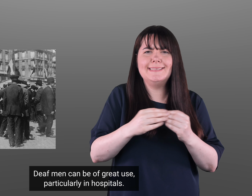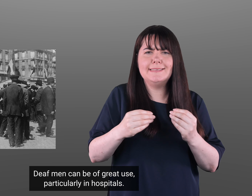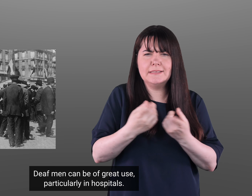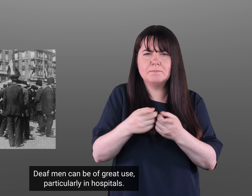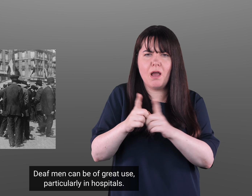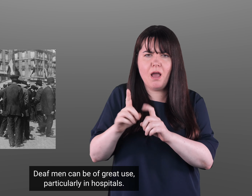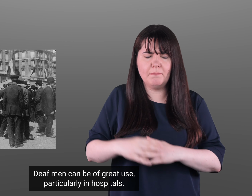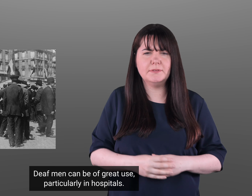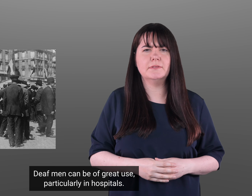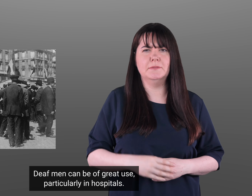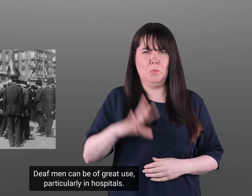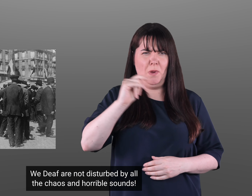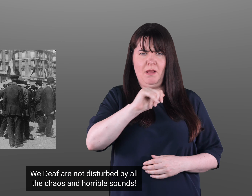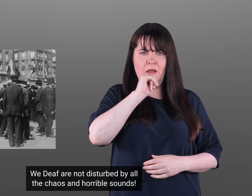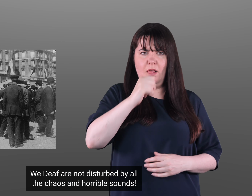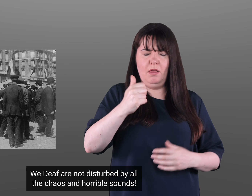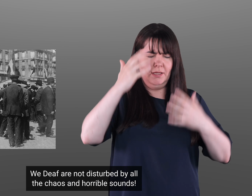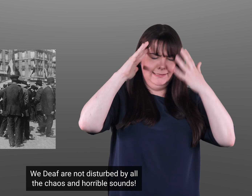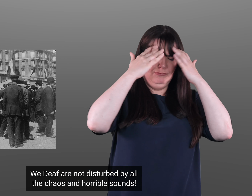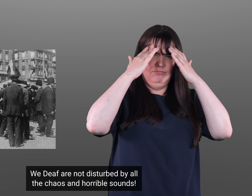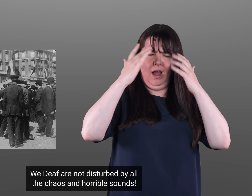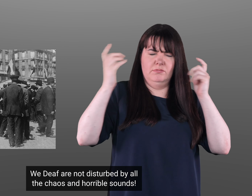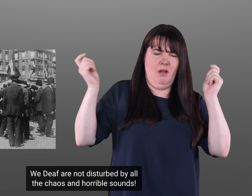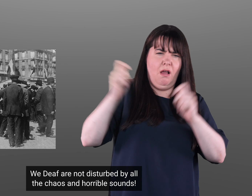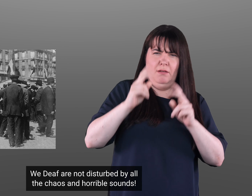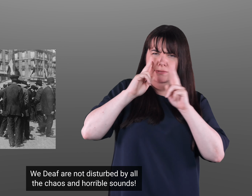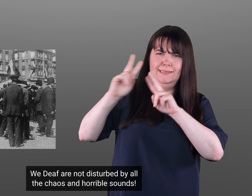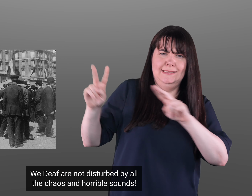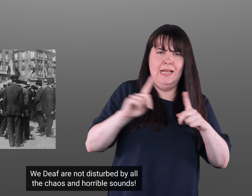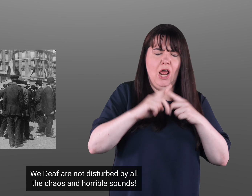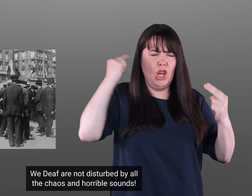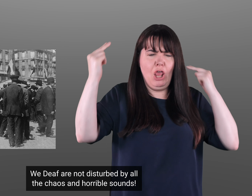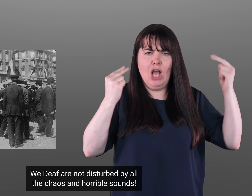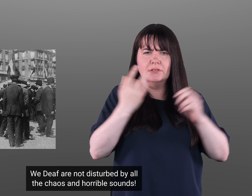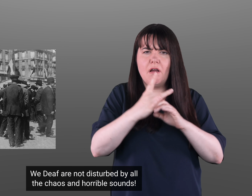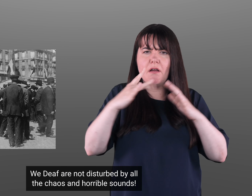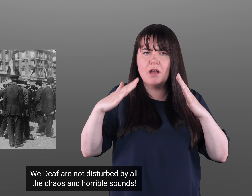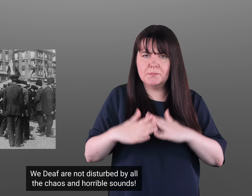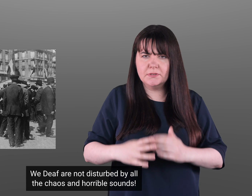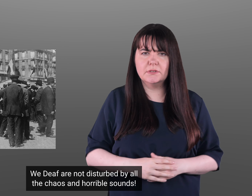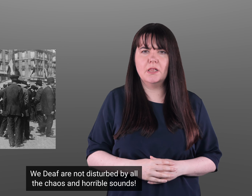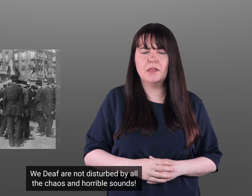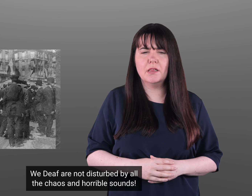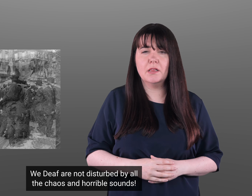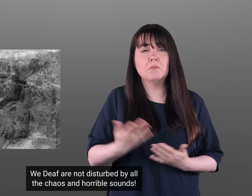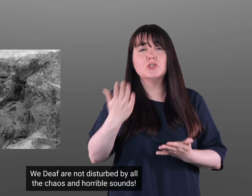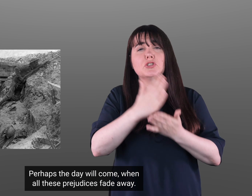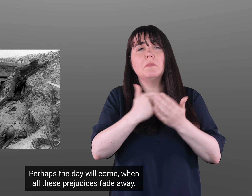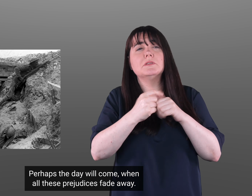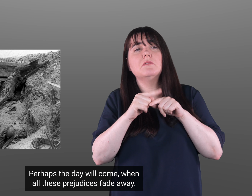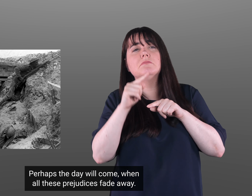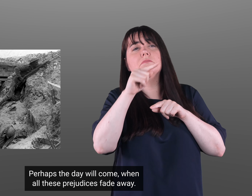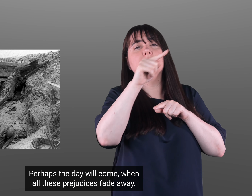hospitals. We deaf are not disturbed by all the chaos and horrible sounds. Perhaps the day will come when all